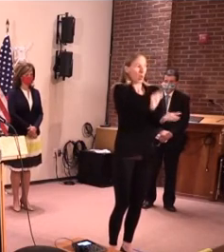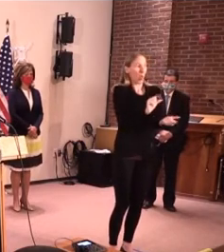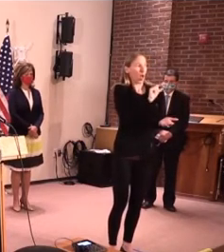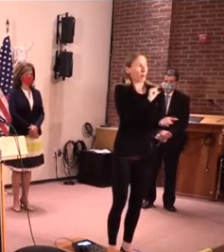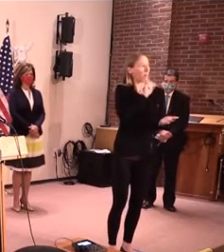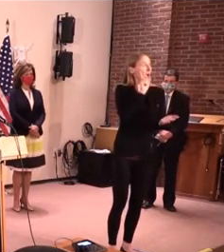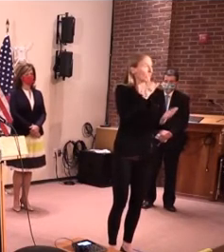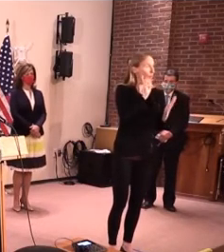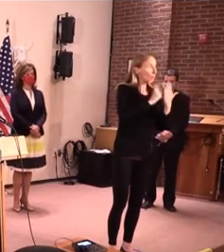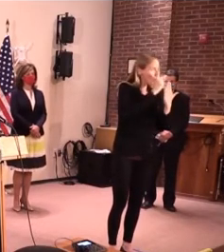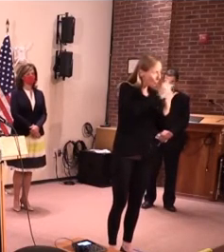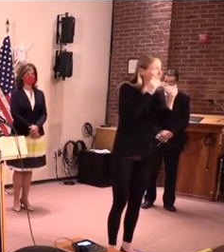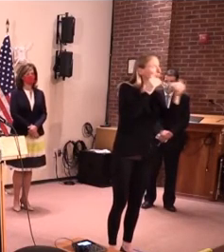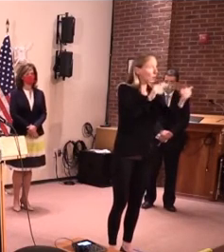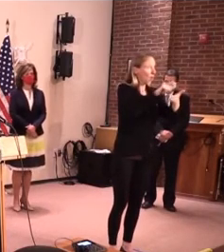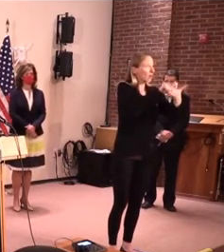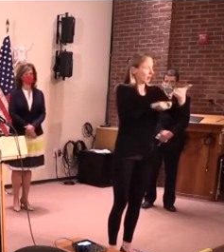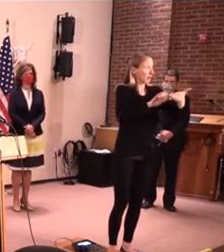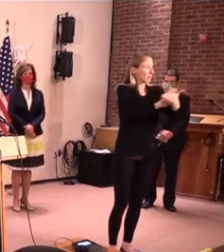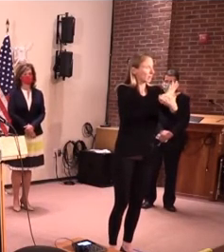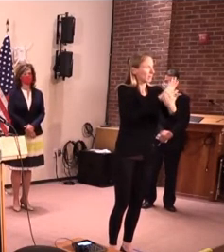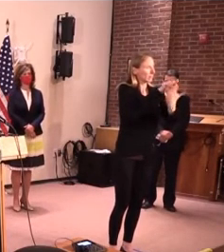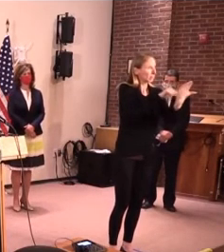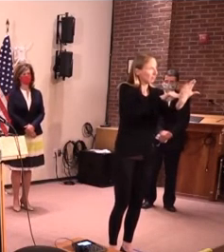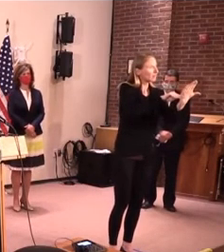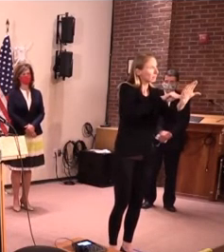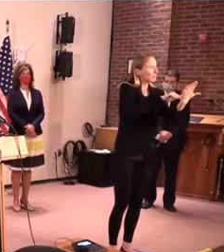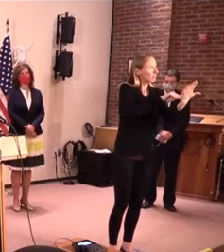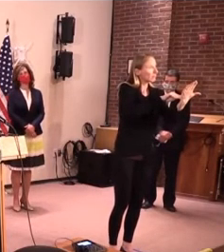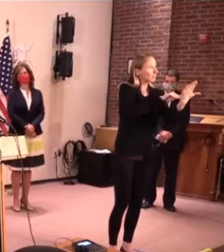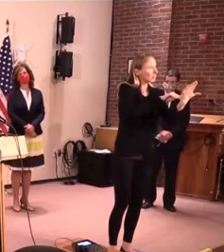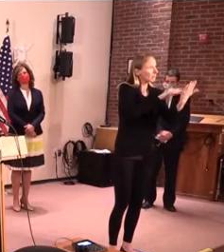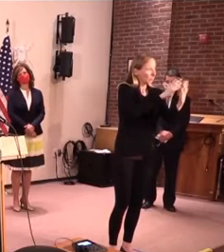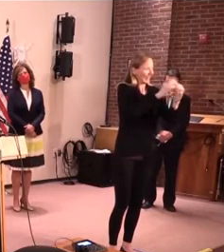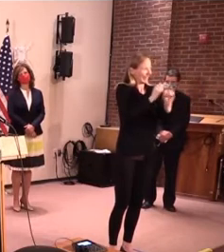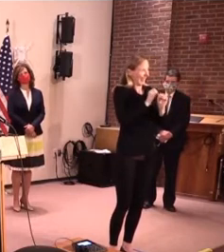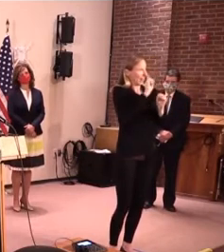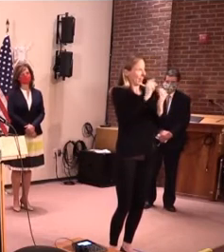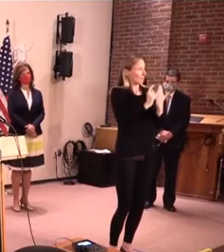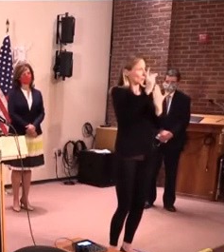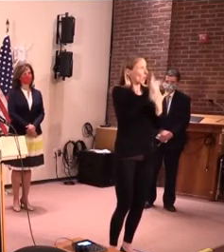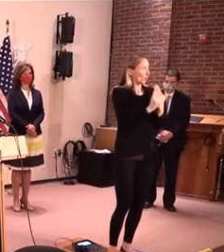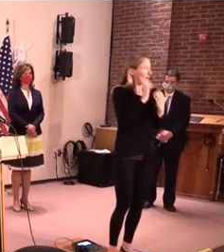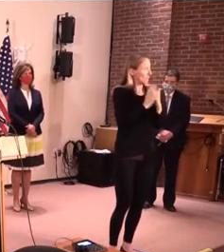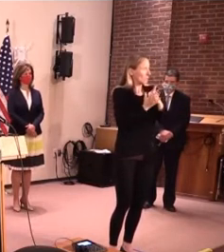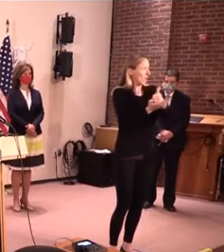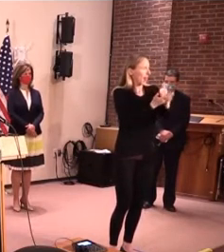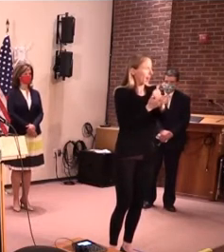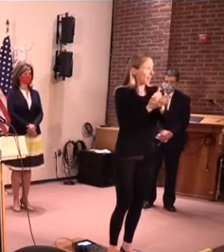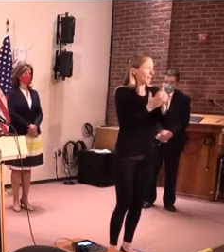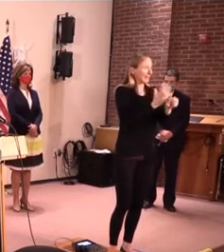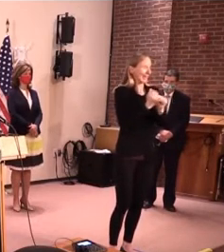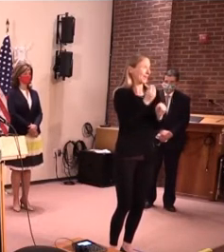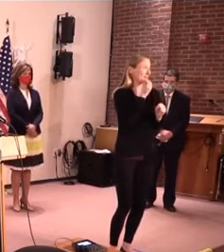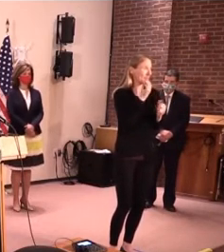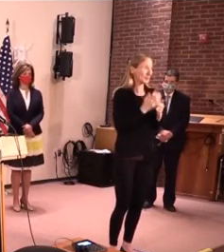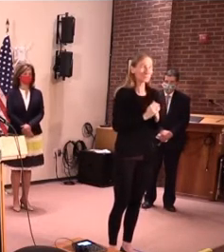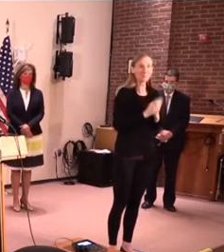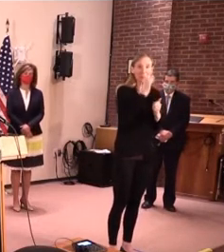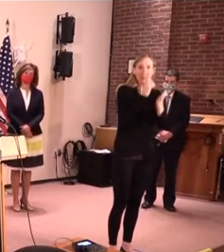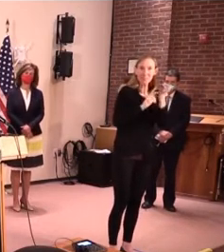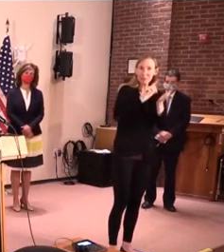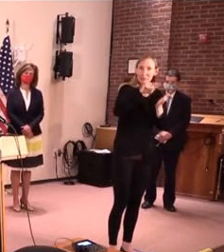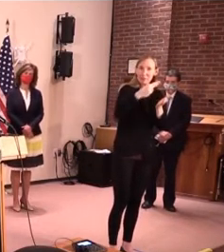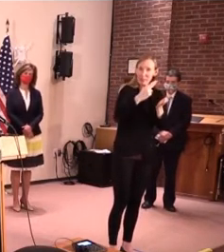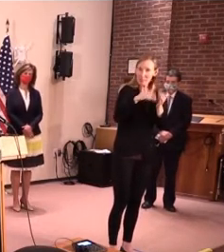be in need but haven't utilized the services to reach out to us so that we can help. Secretary Smith, can you add